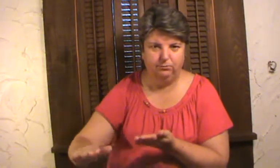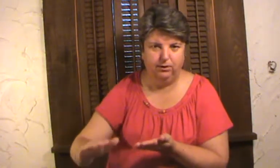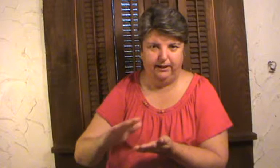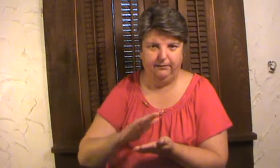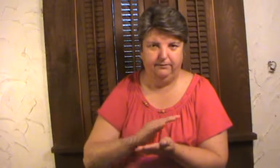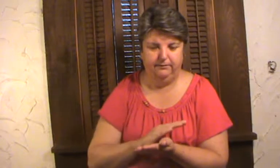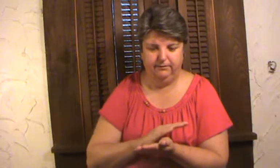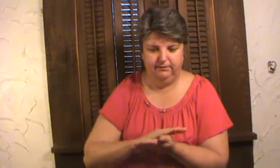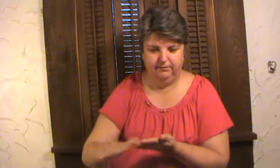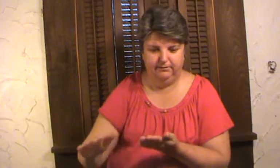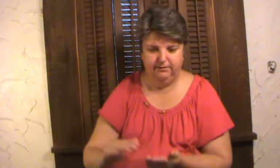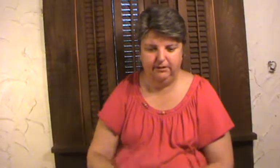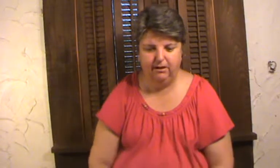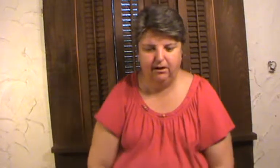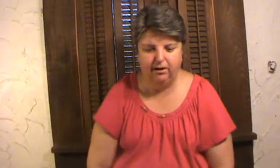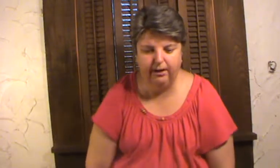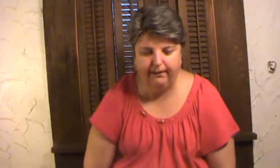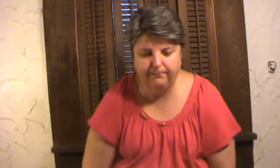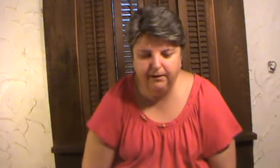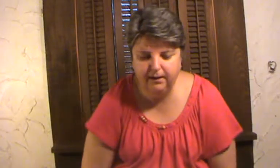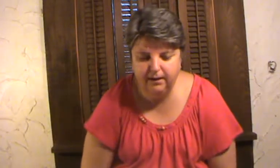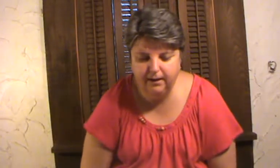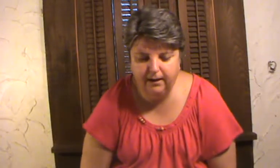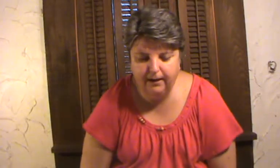one. Okay.